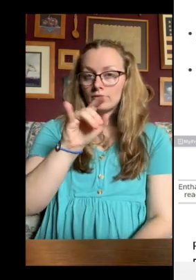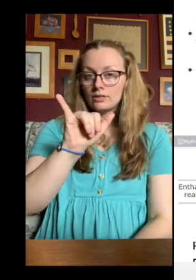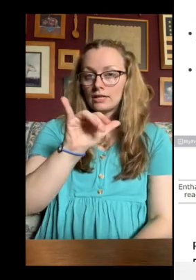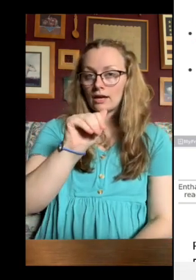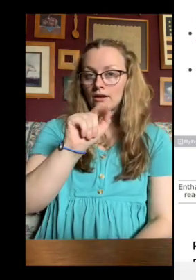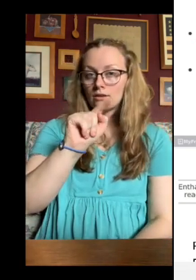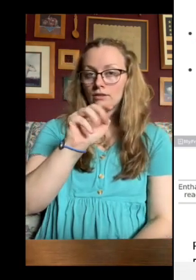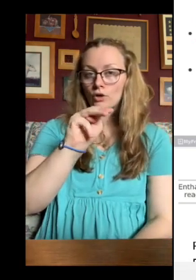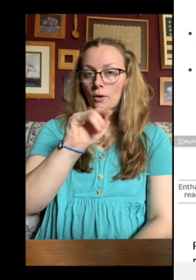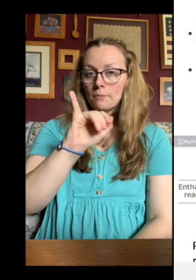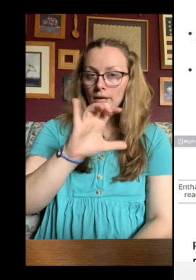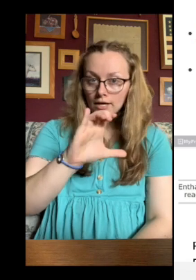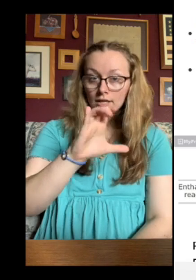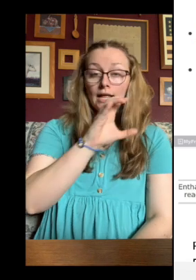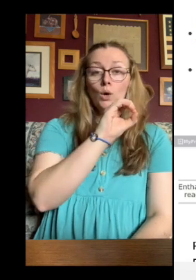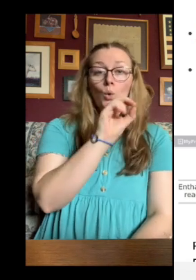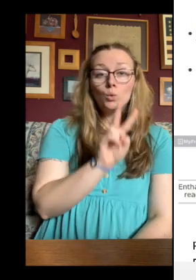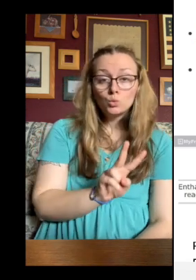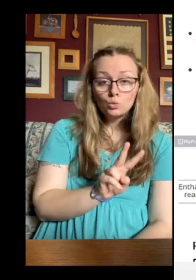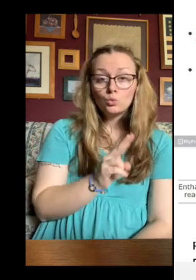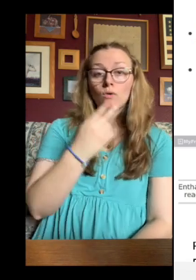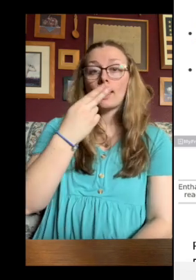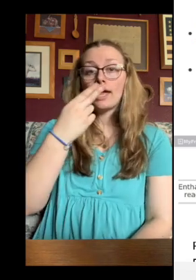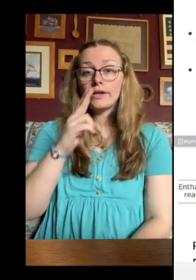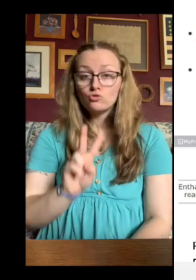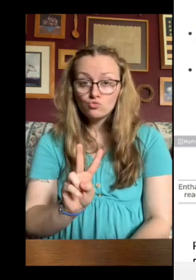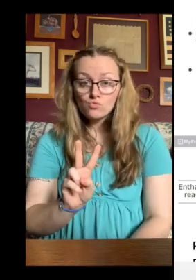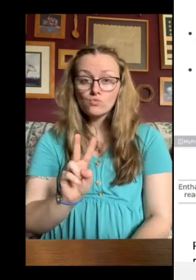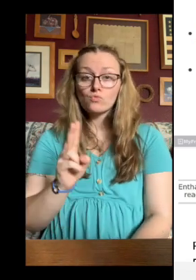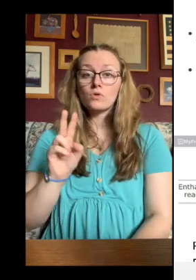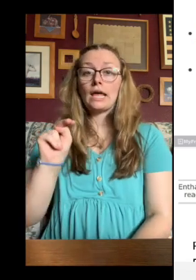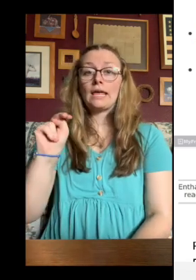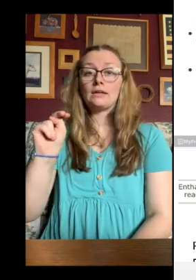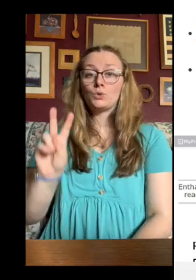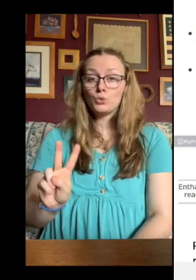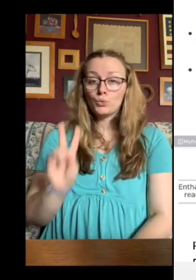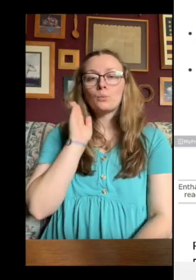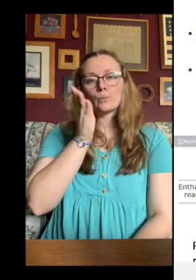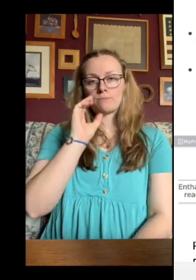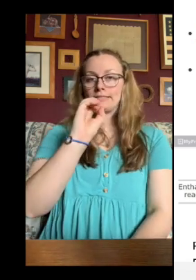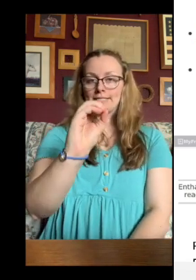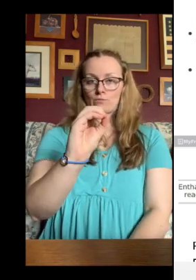H2, N2, all those are going to be 0. They're free to make.